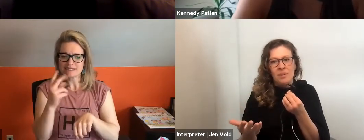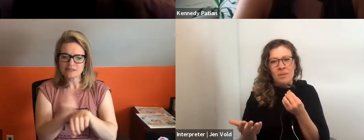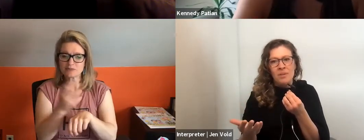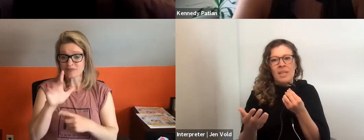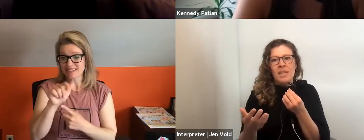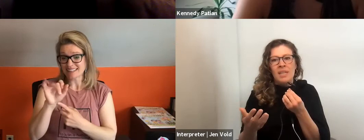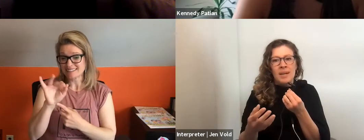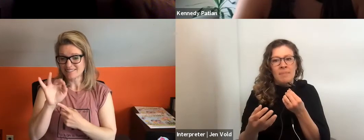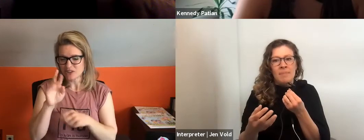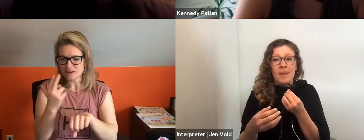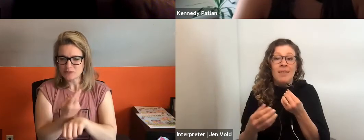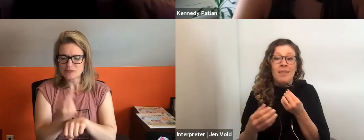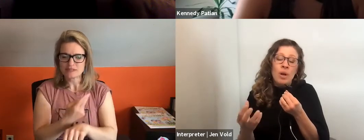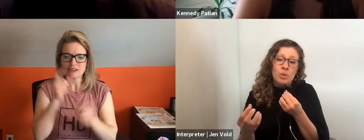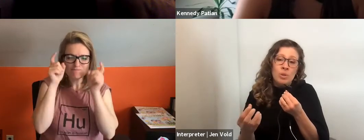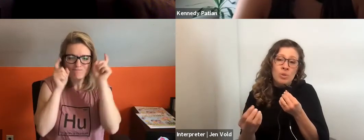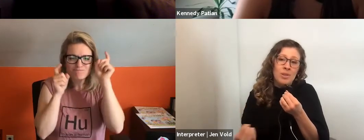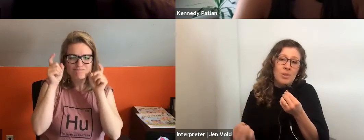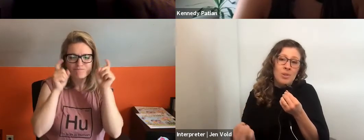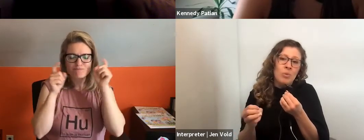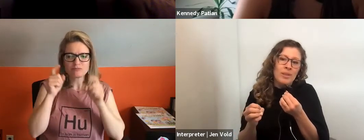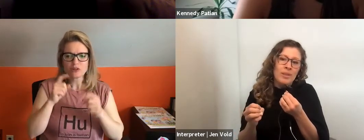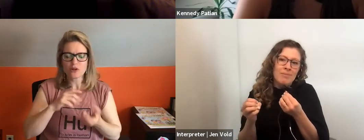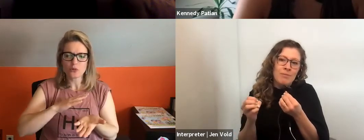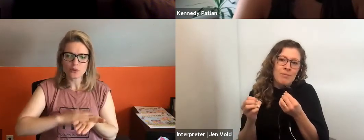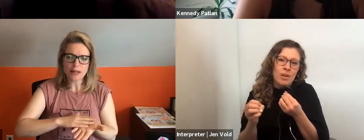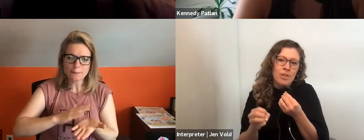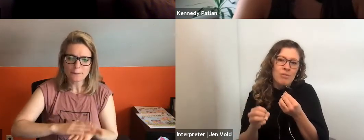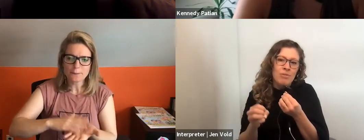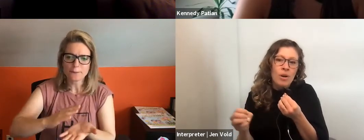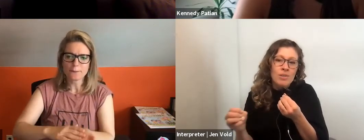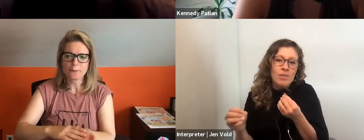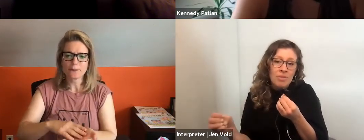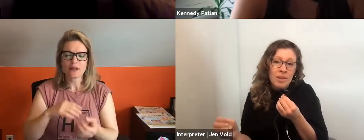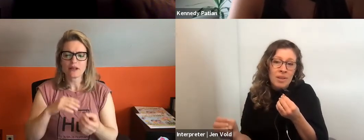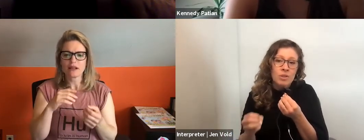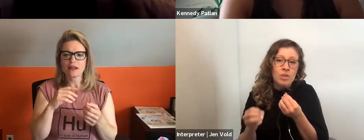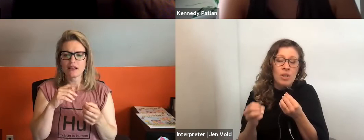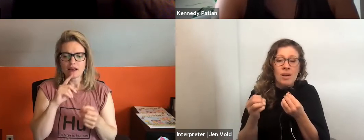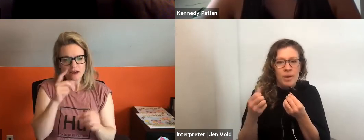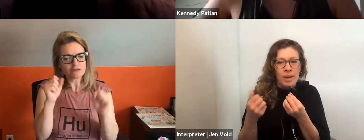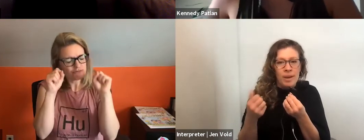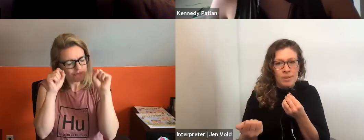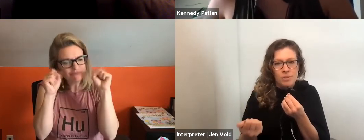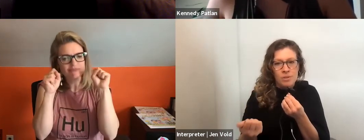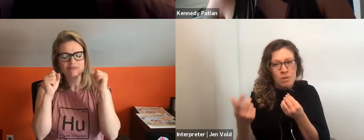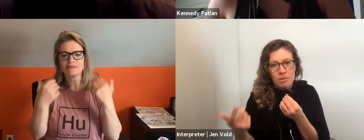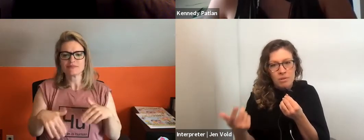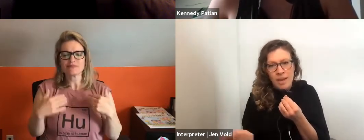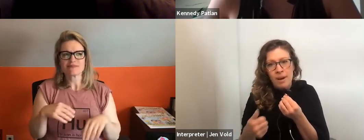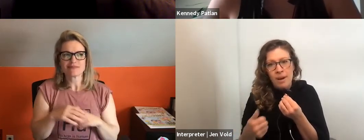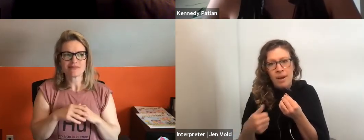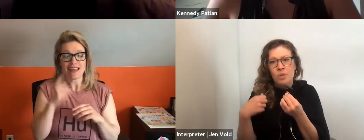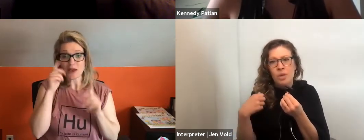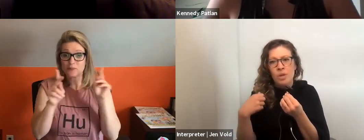in ASL. And then we also try to make sure that we're really focusing on different parts of the language. We have a construction